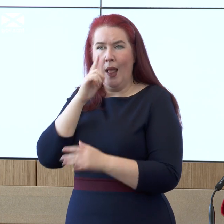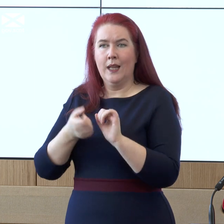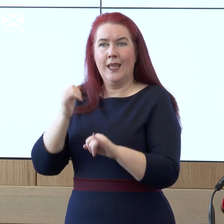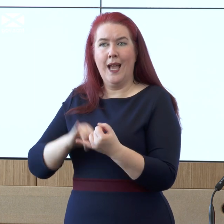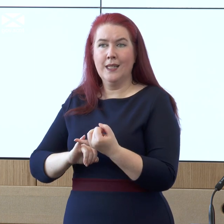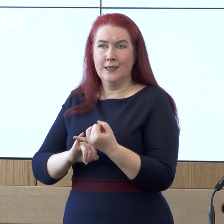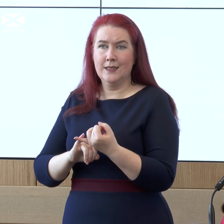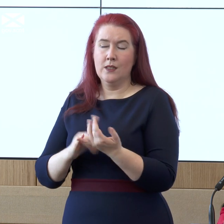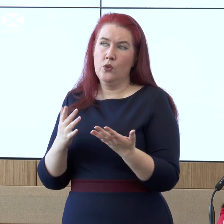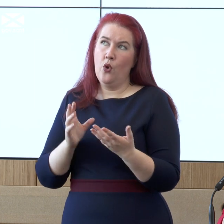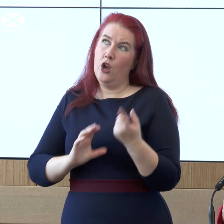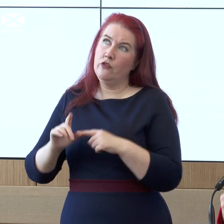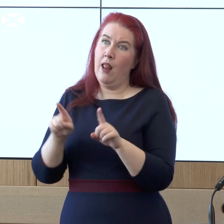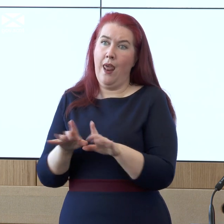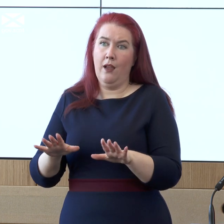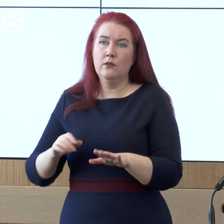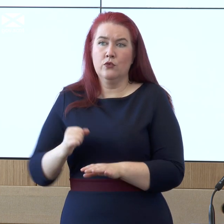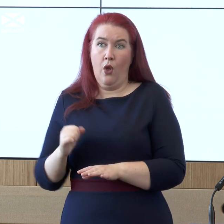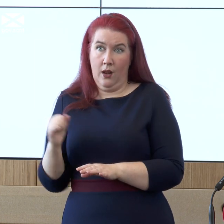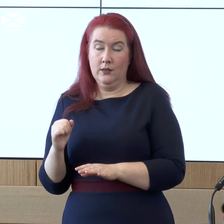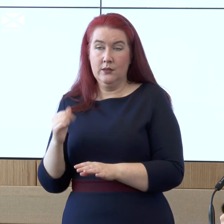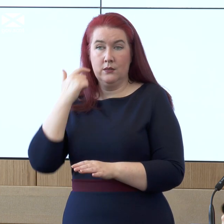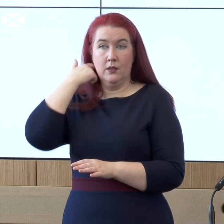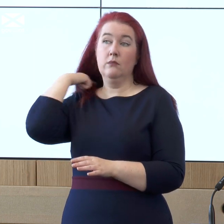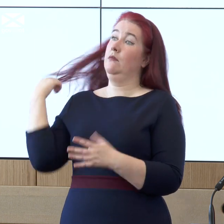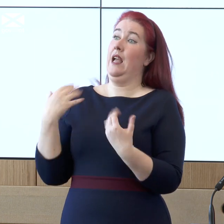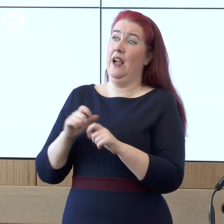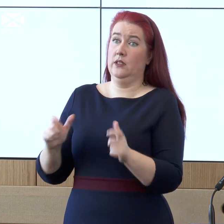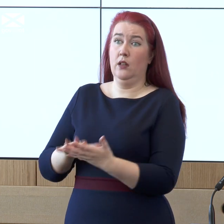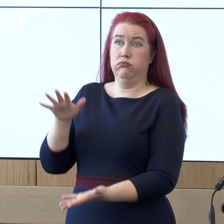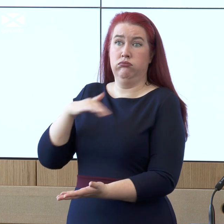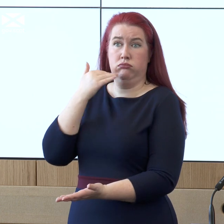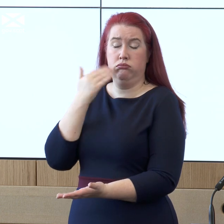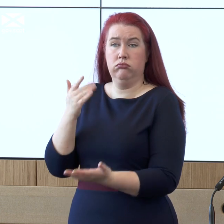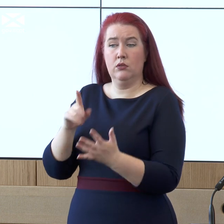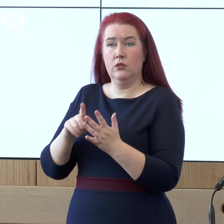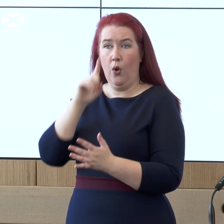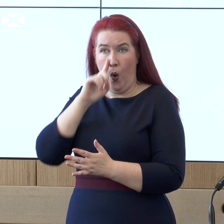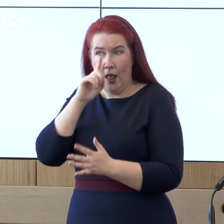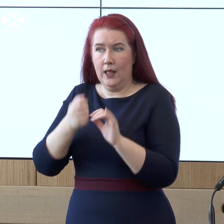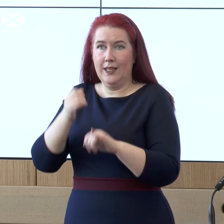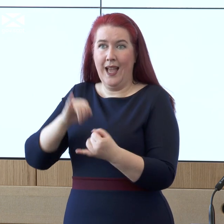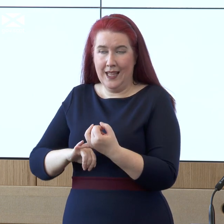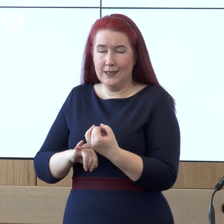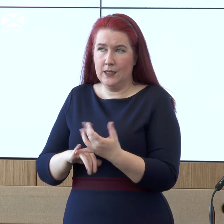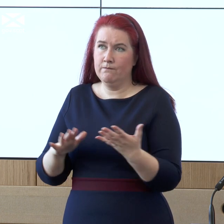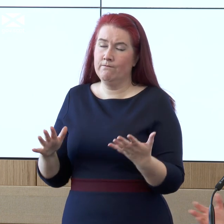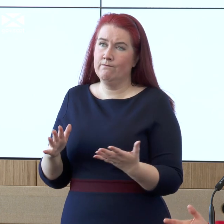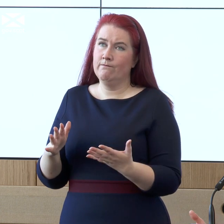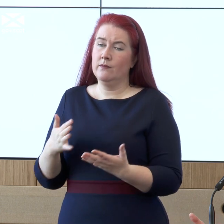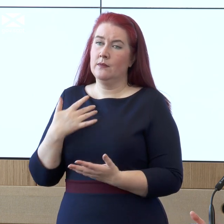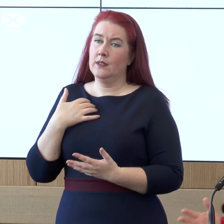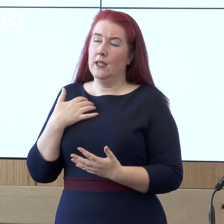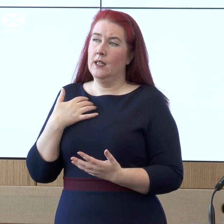So for countries like ours, with significant remaining reserves of oil and gas, it is tempting to tell ourselves that for